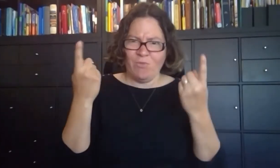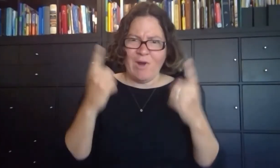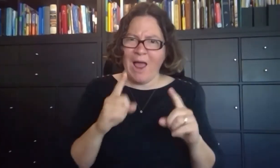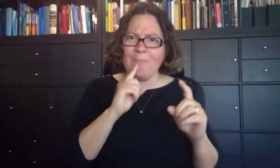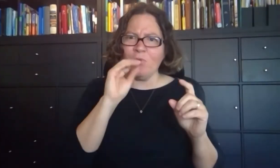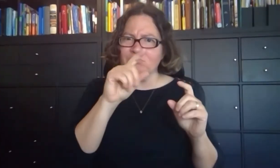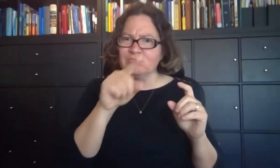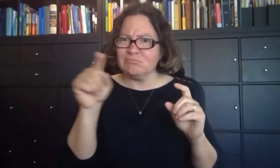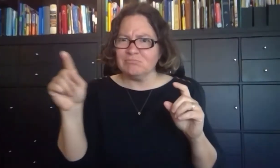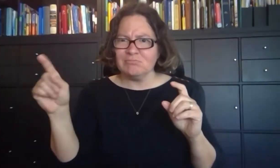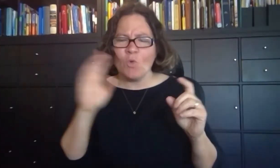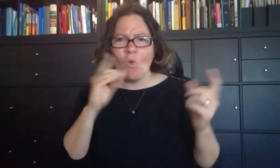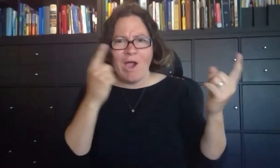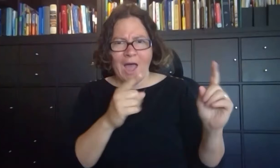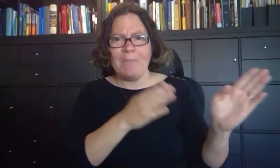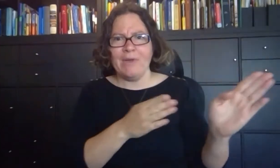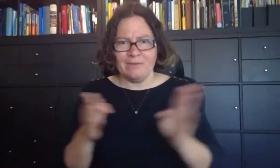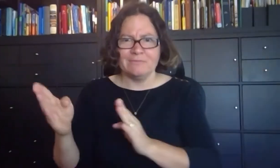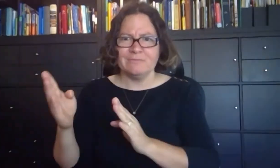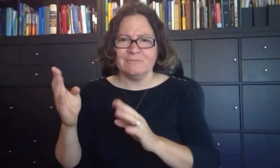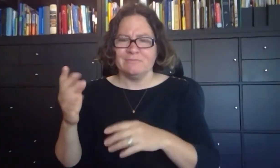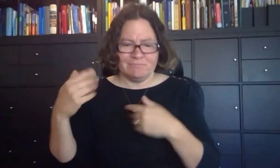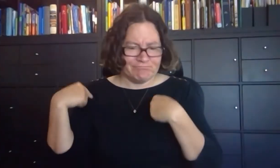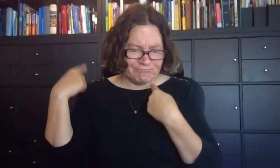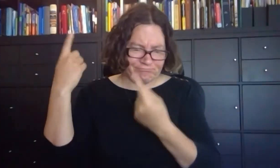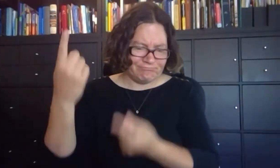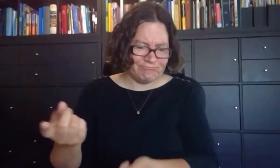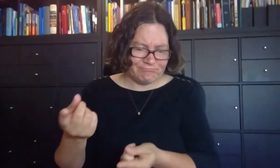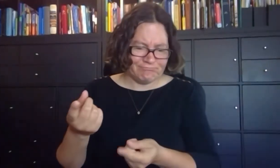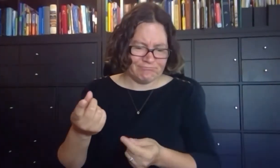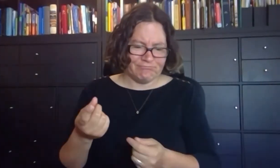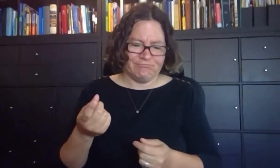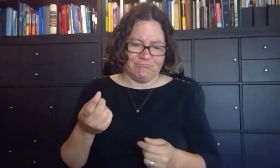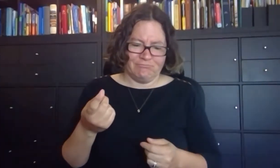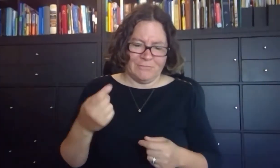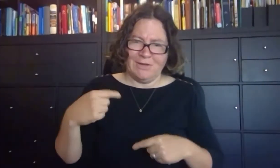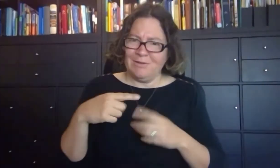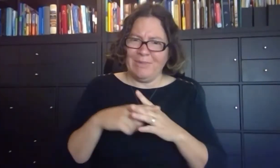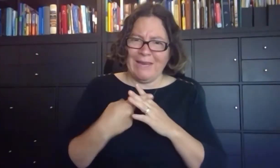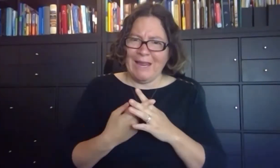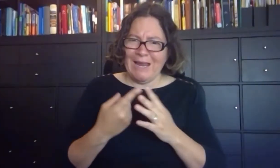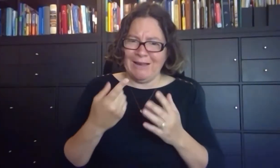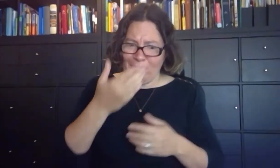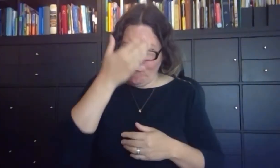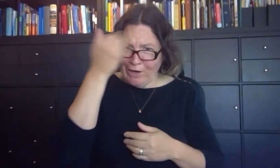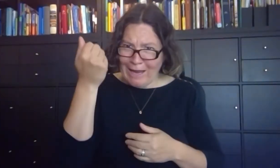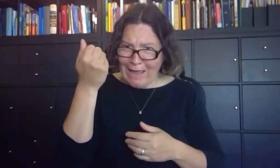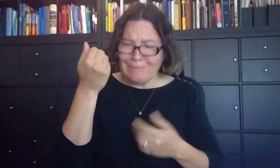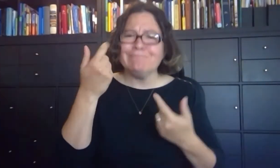Isn't this what was taught? Isn't this what the scriptures has taught since the beginning? Did